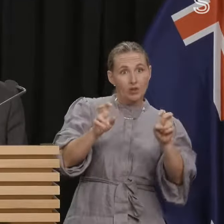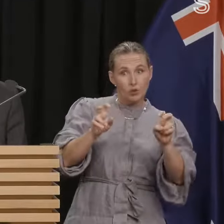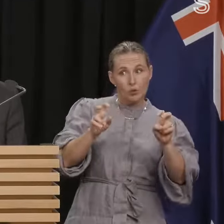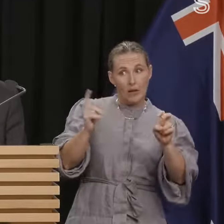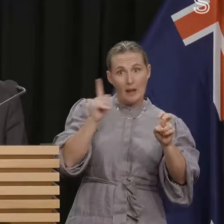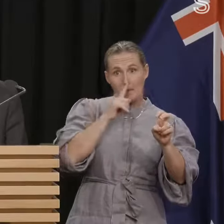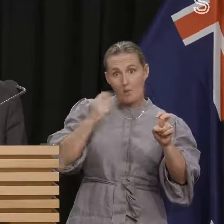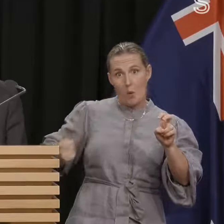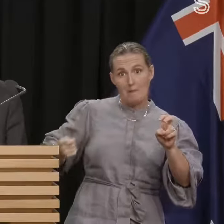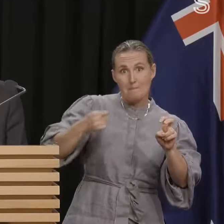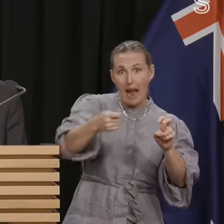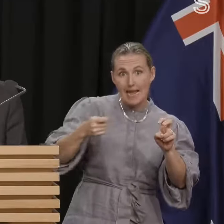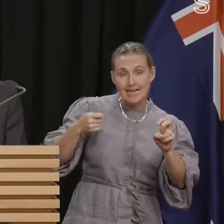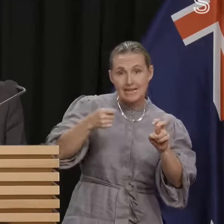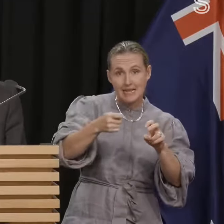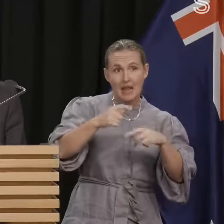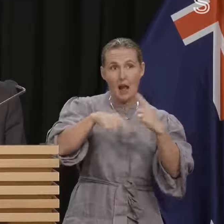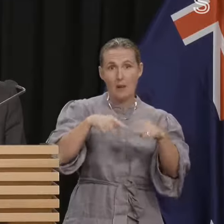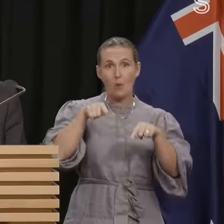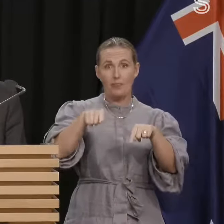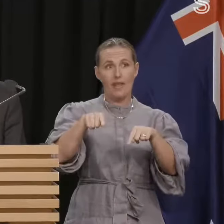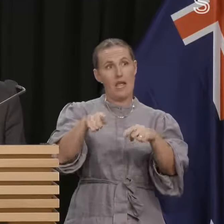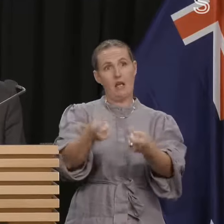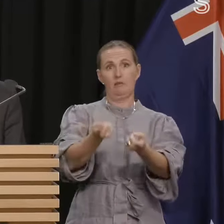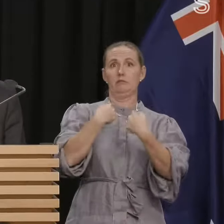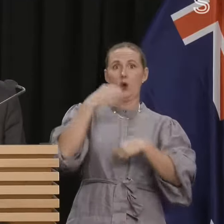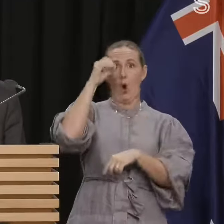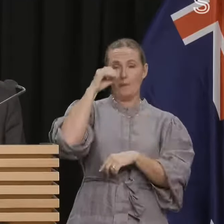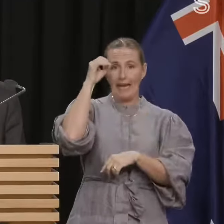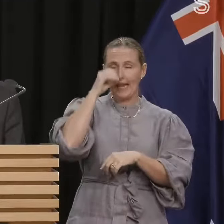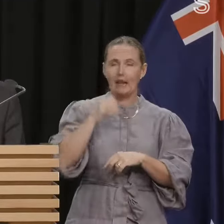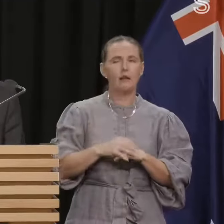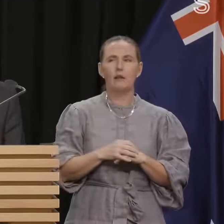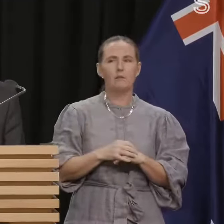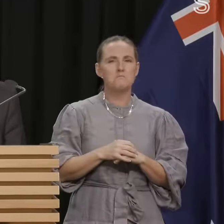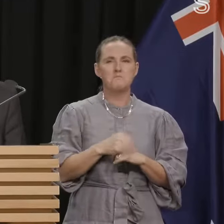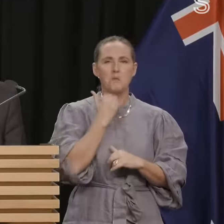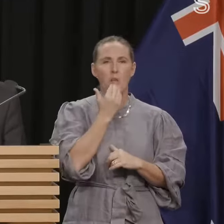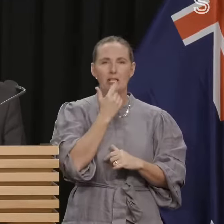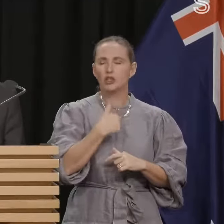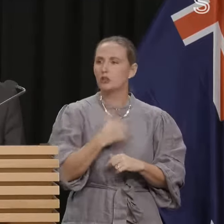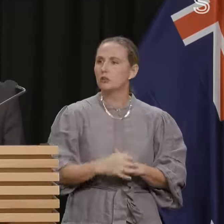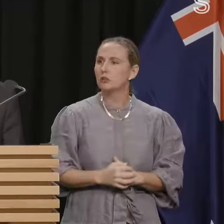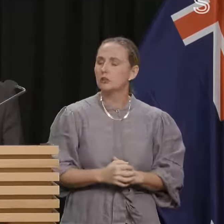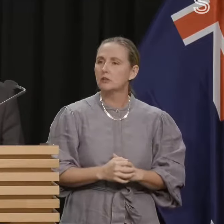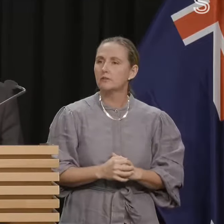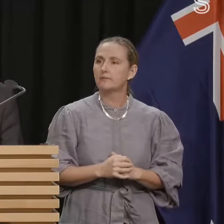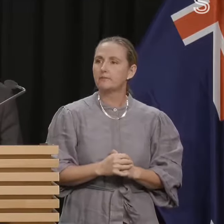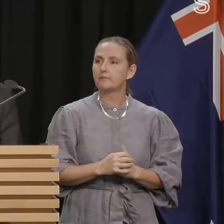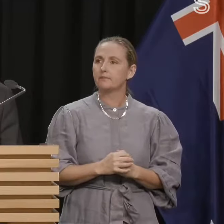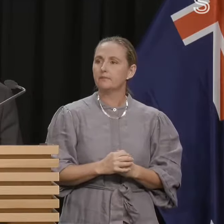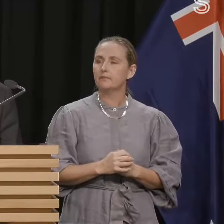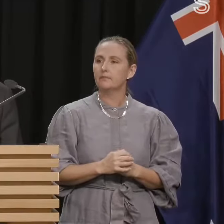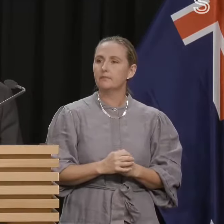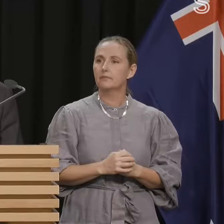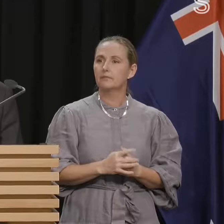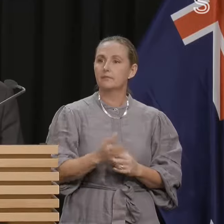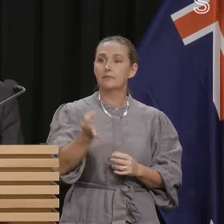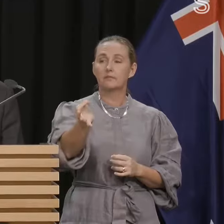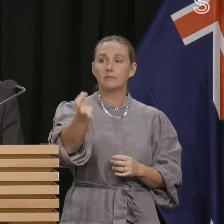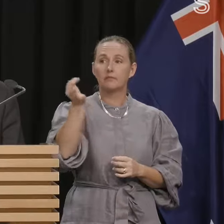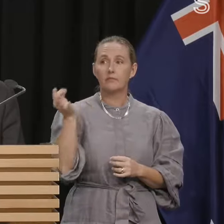on, I haven't had a huge amount of sort of exposure to that. Joe. Have any lobbyists